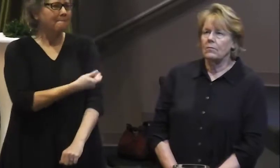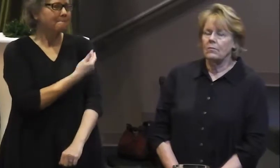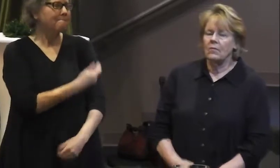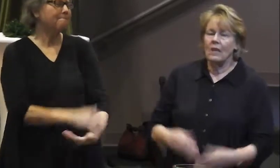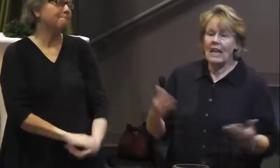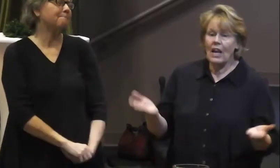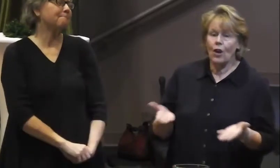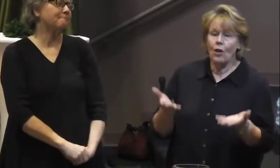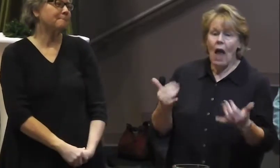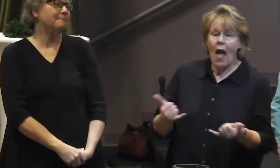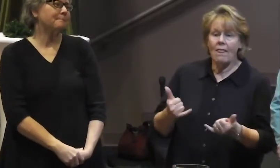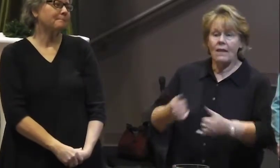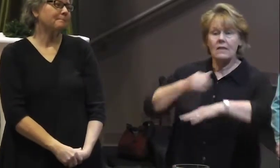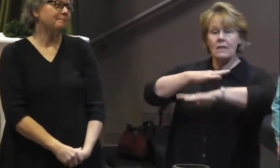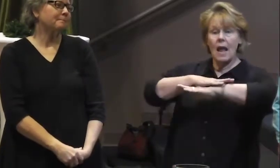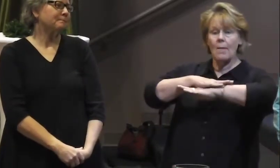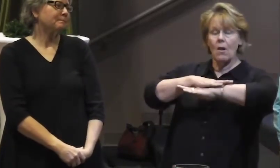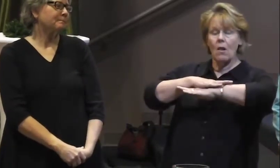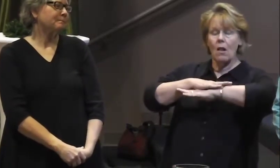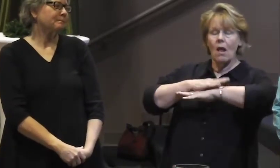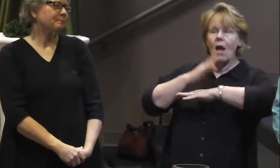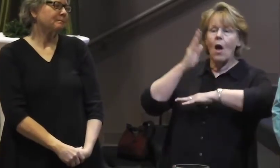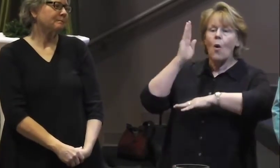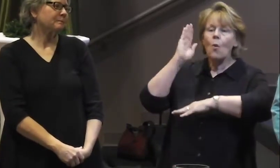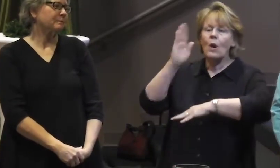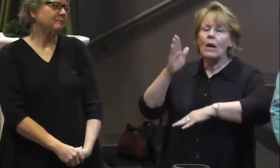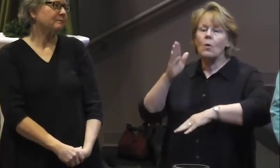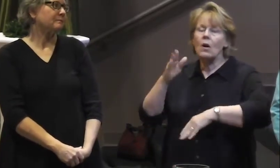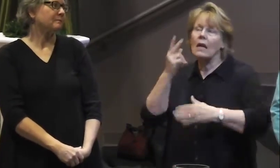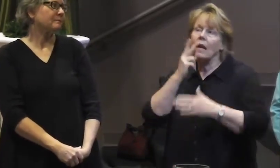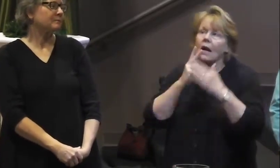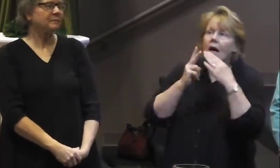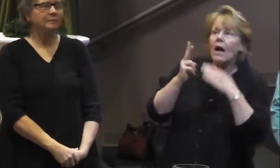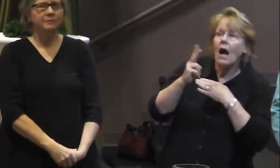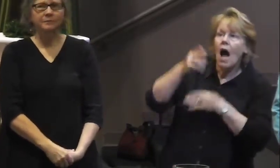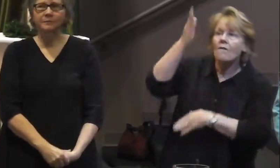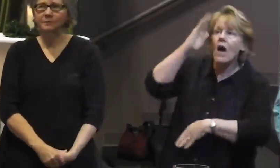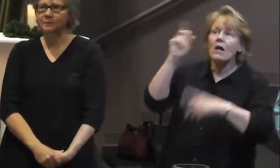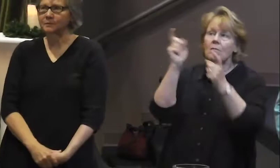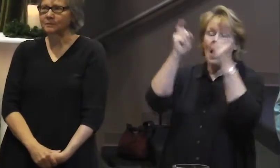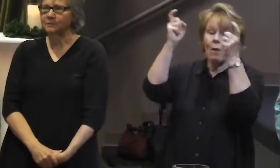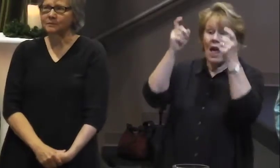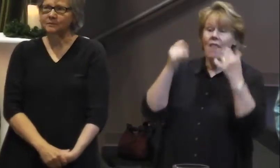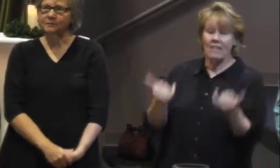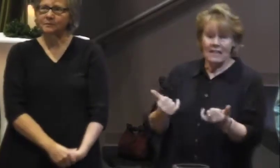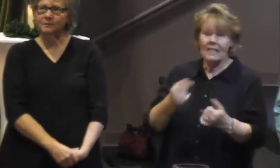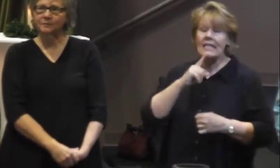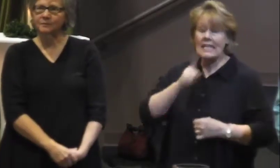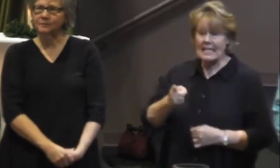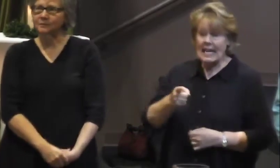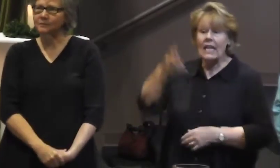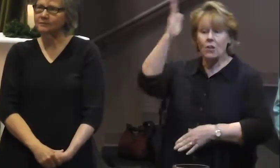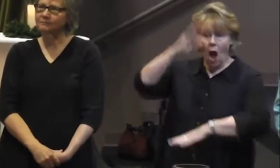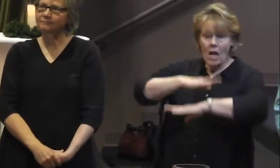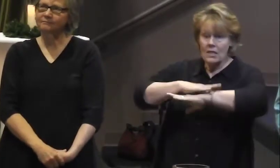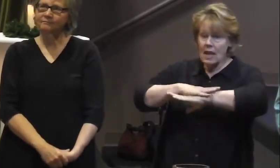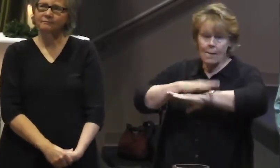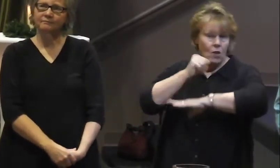Here at this table, we get a foretaste of God's banquet. This is indeed God's table, not the church's. And